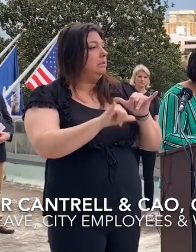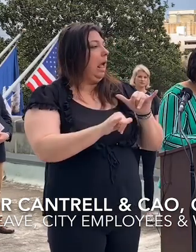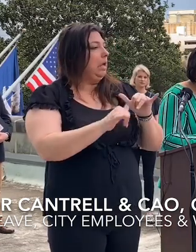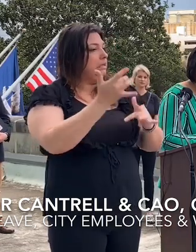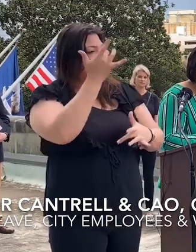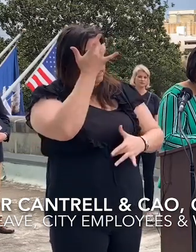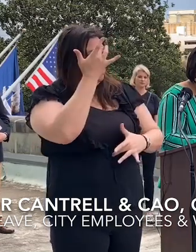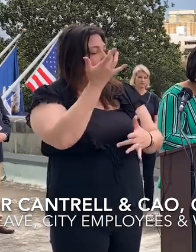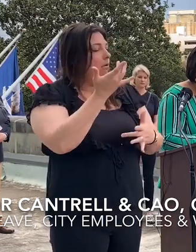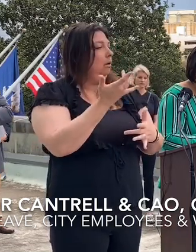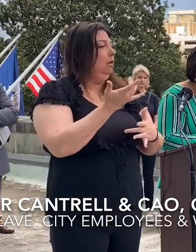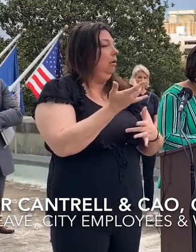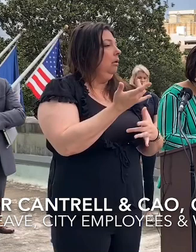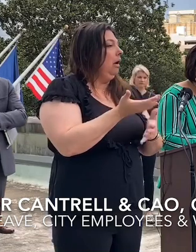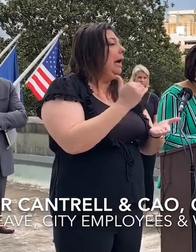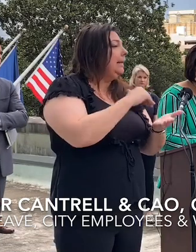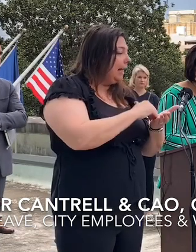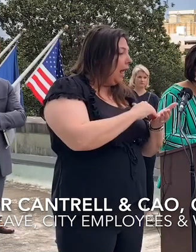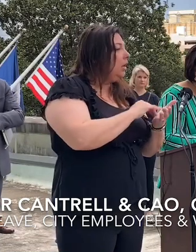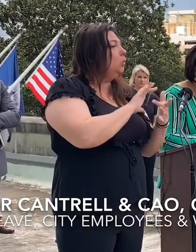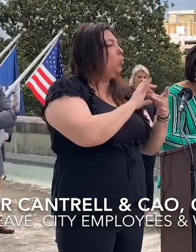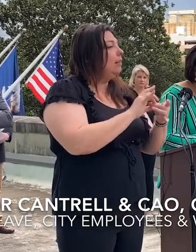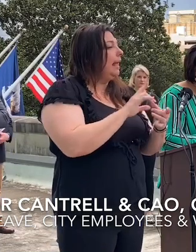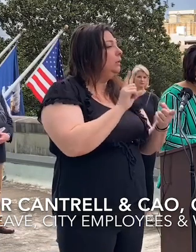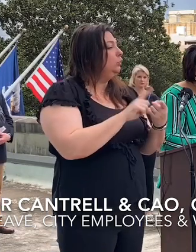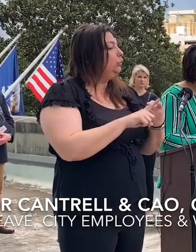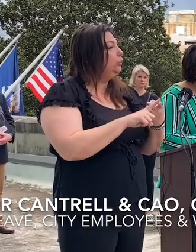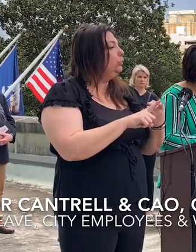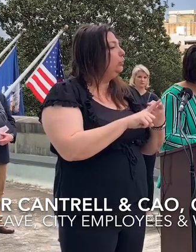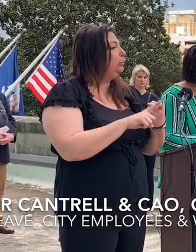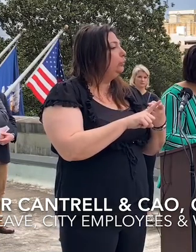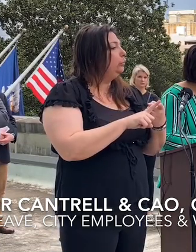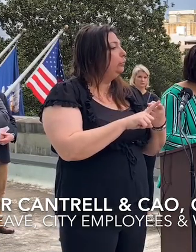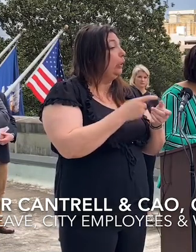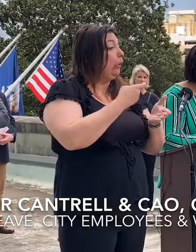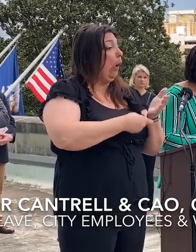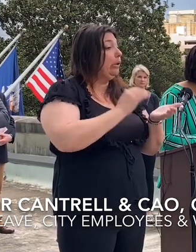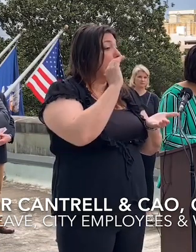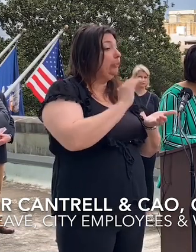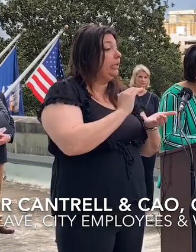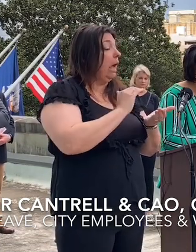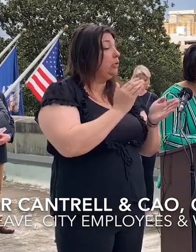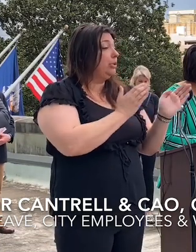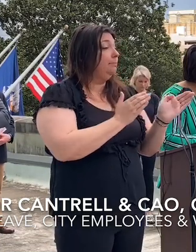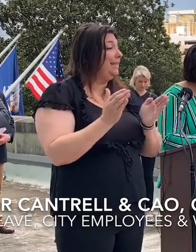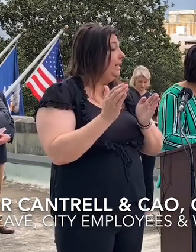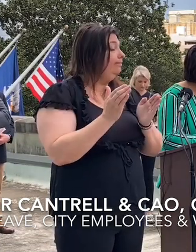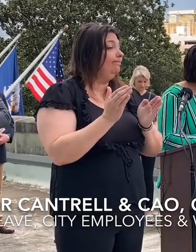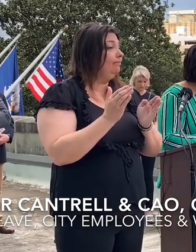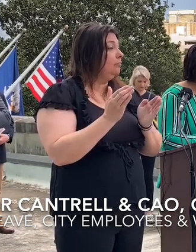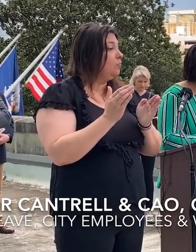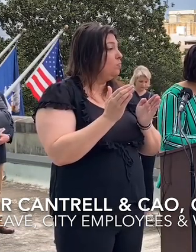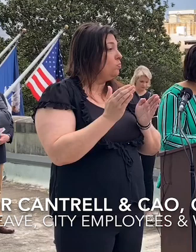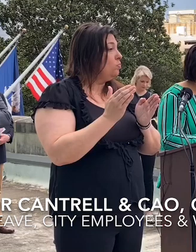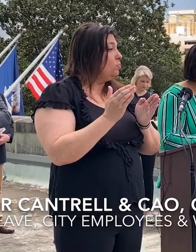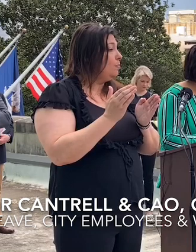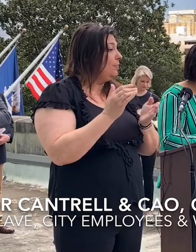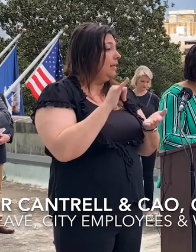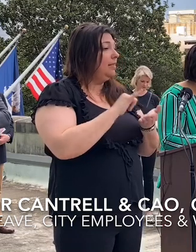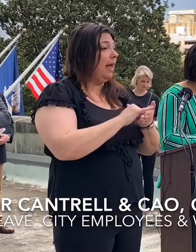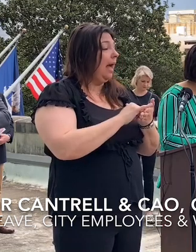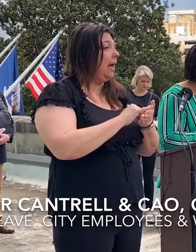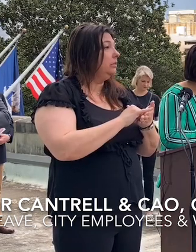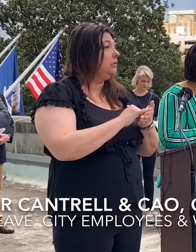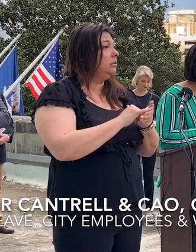sick. Again, as it relates to a cost reduction plan that speaks to the